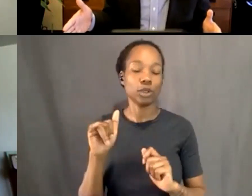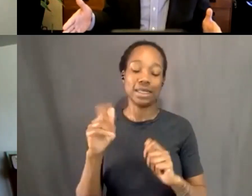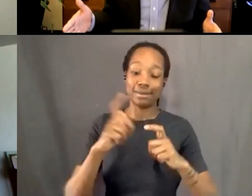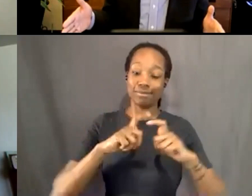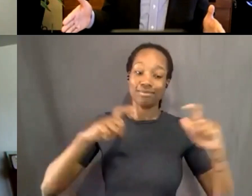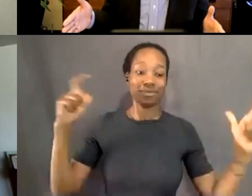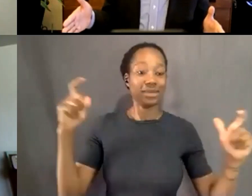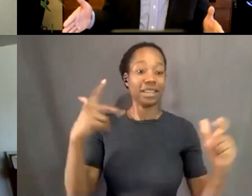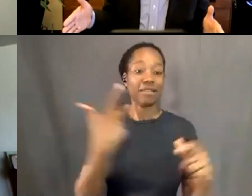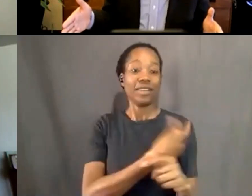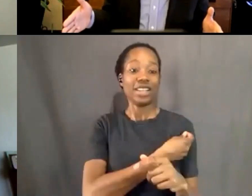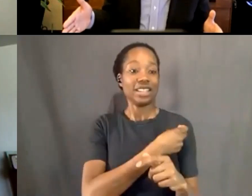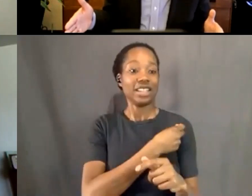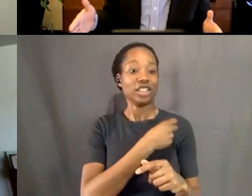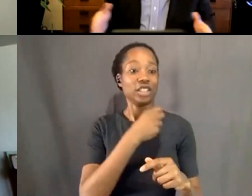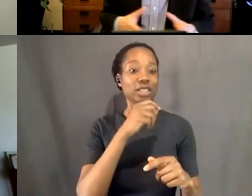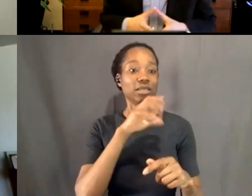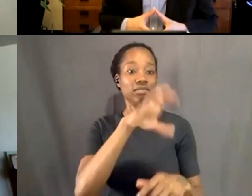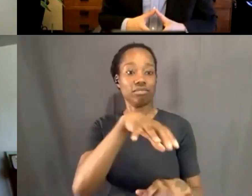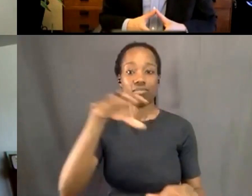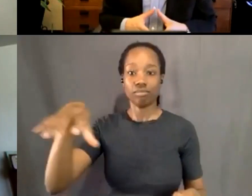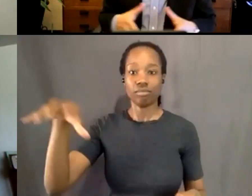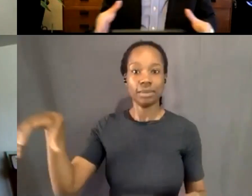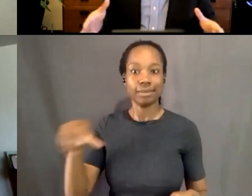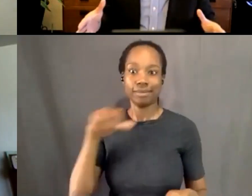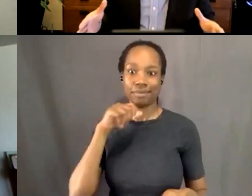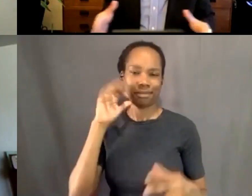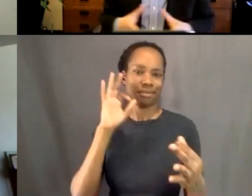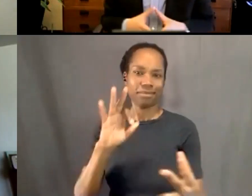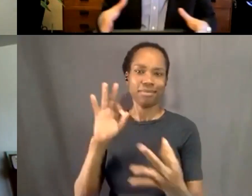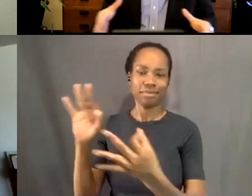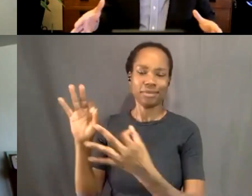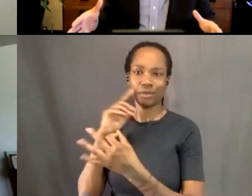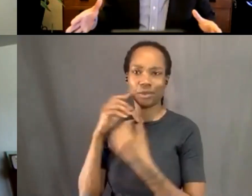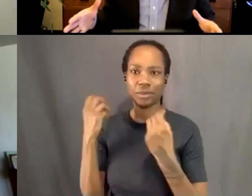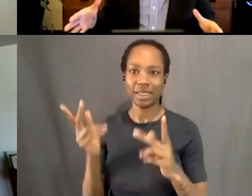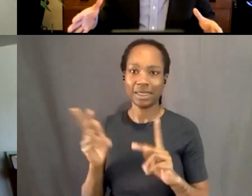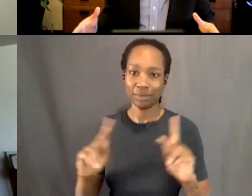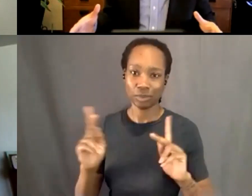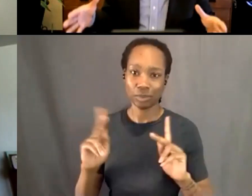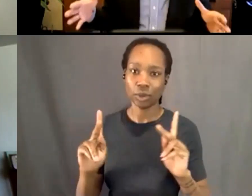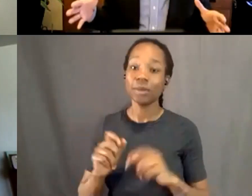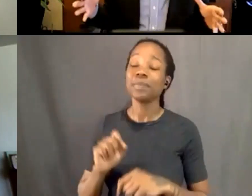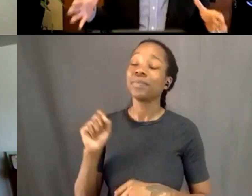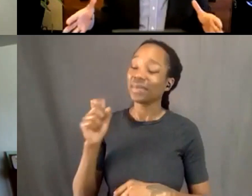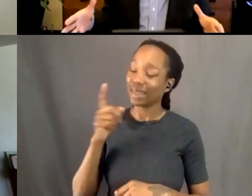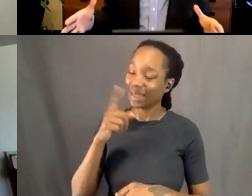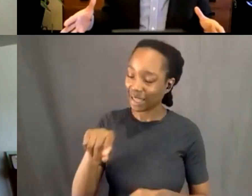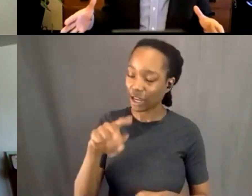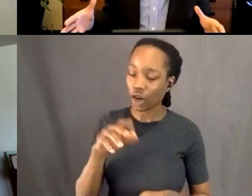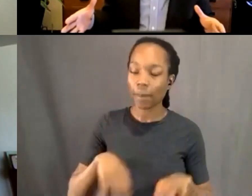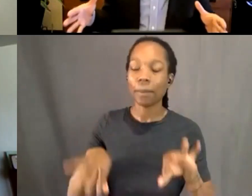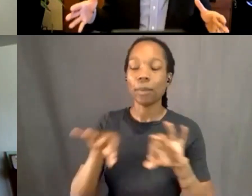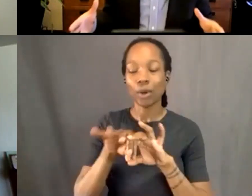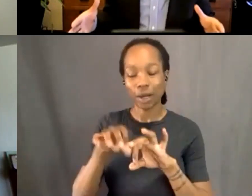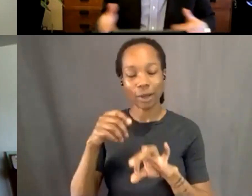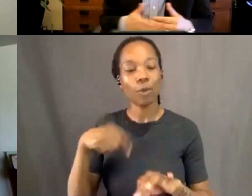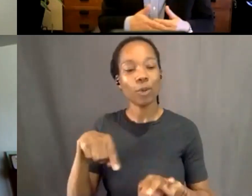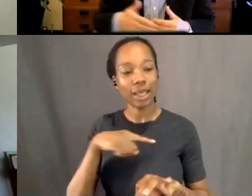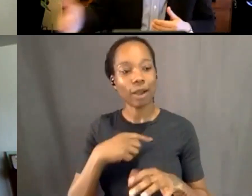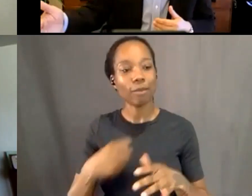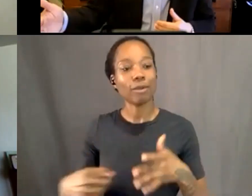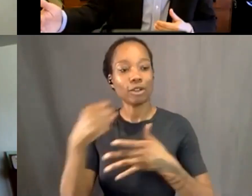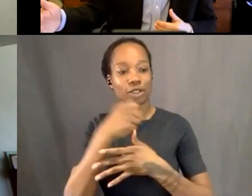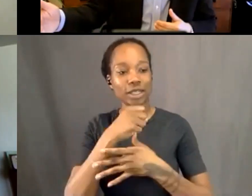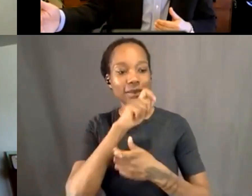not ideal for a lot of people. They are important. We are prioritizing them first, and I support that, because we've got to get